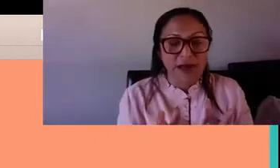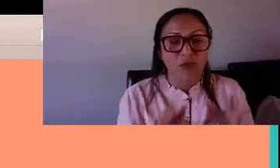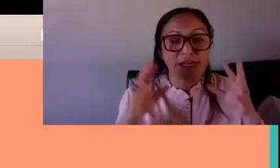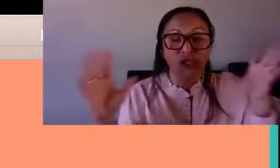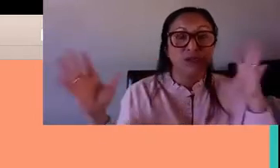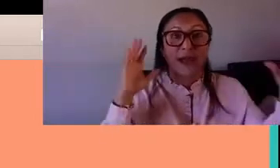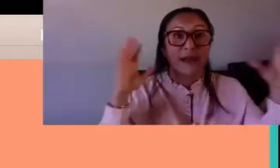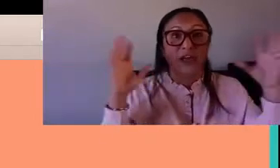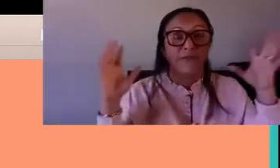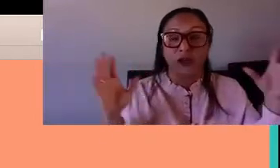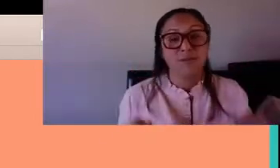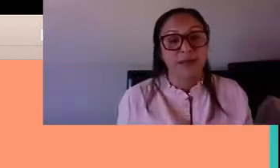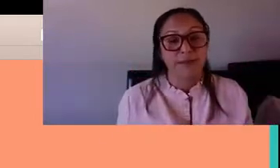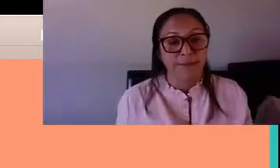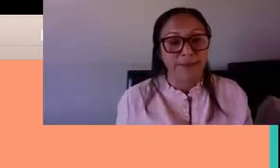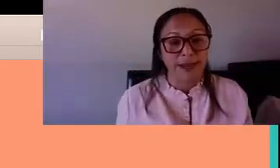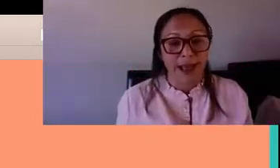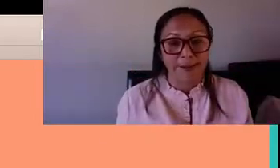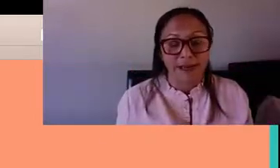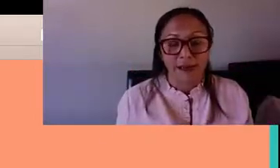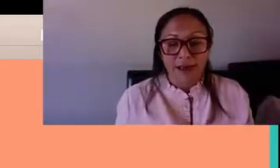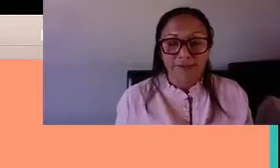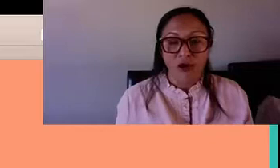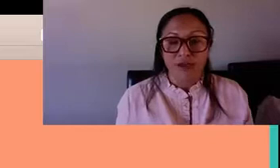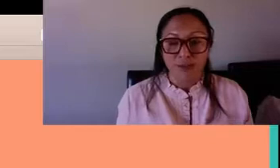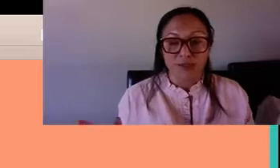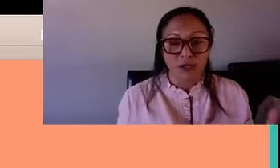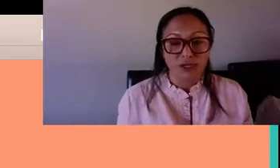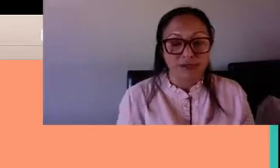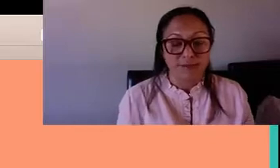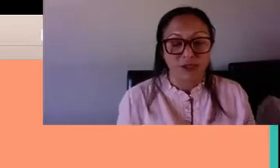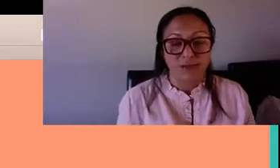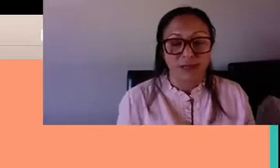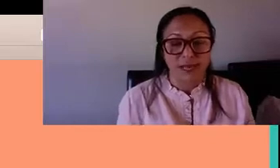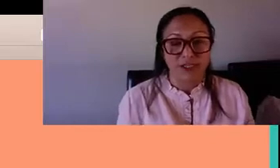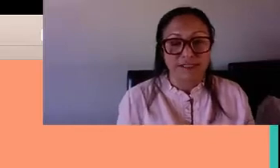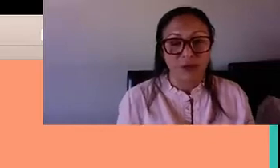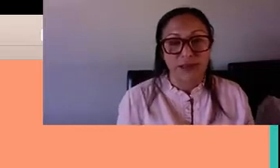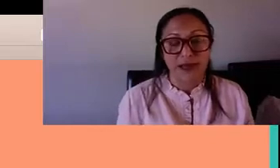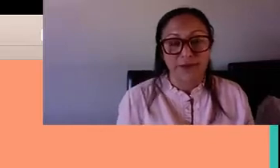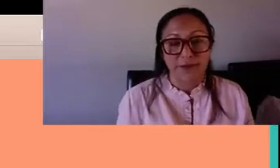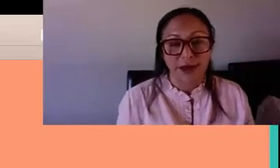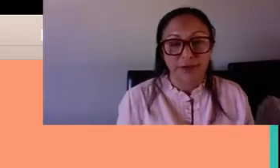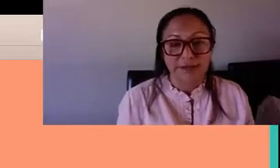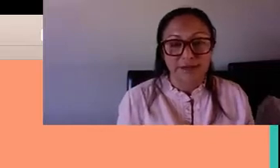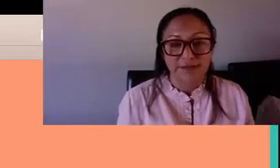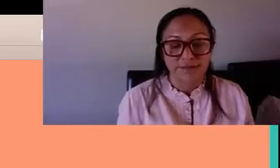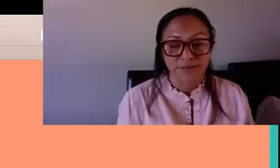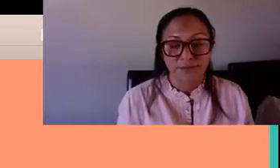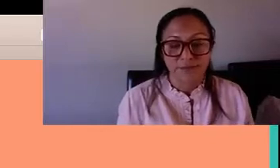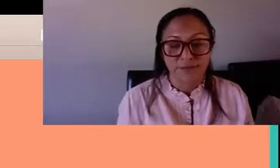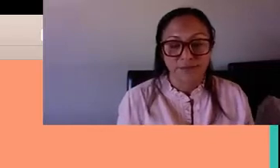and reduce kind of a confusion that might be happening if you're exposing your child to multiple languages. So I love it for that reason.